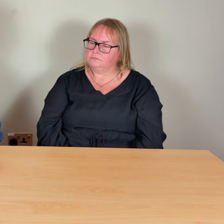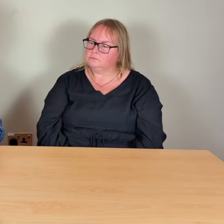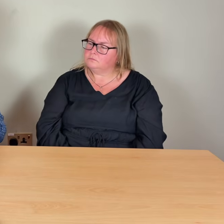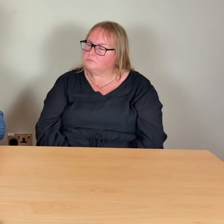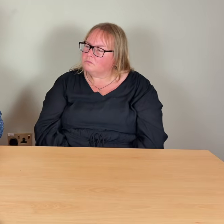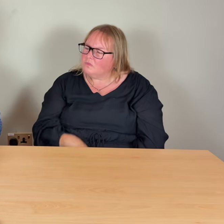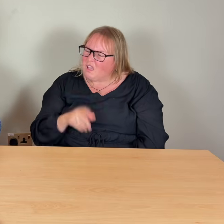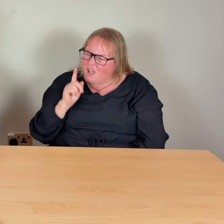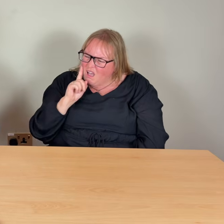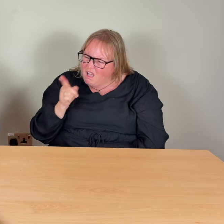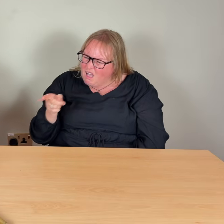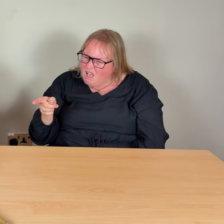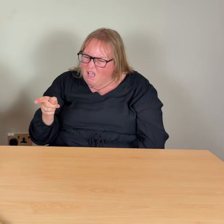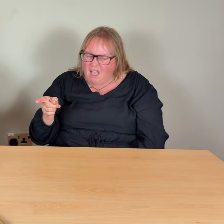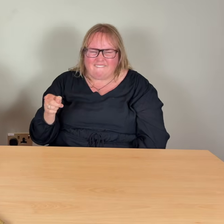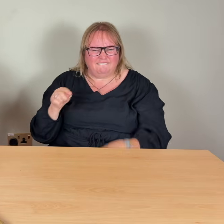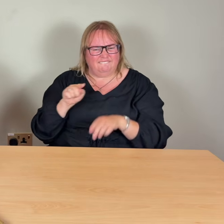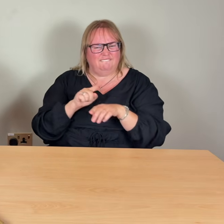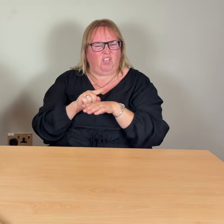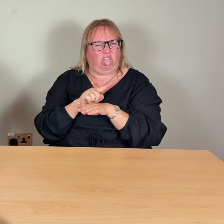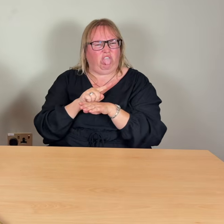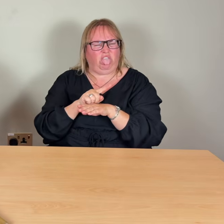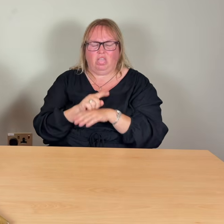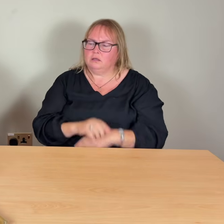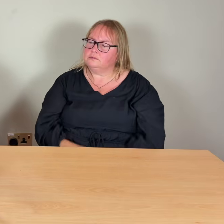and if you do find a splinter like this one,